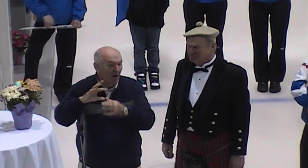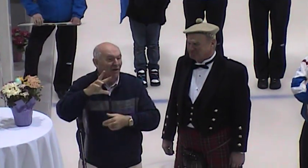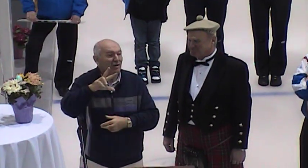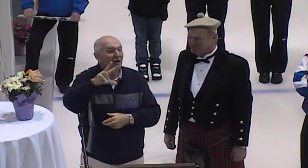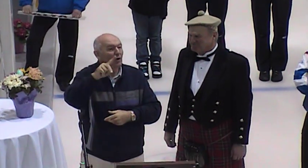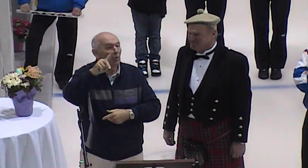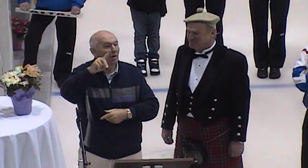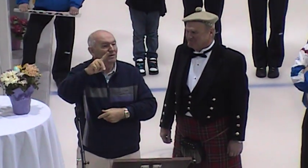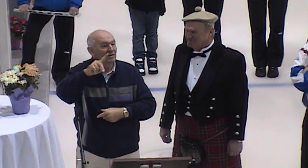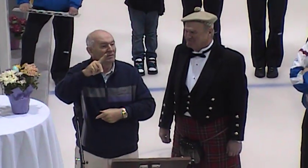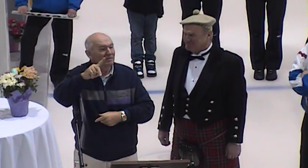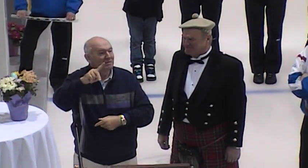little bit different.